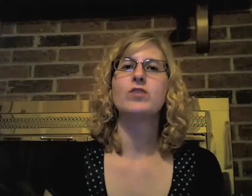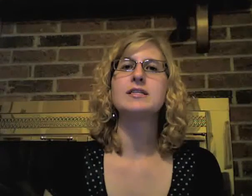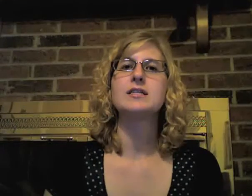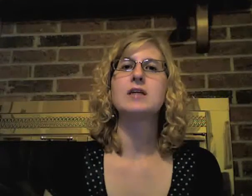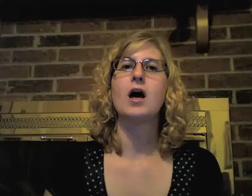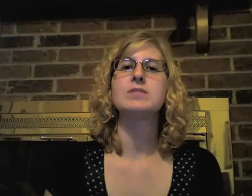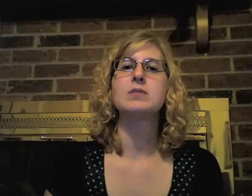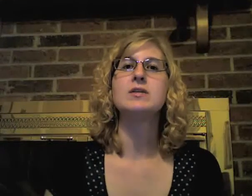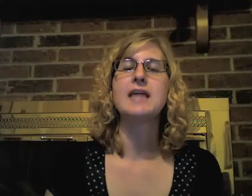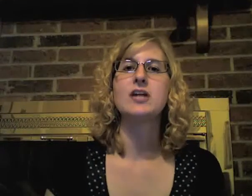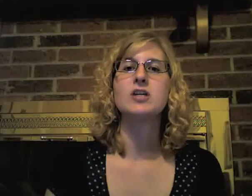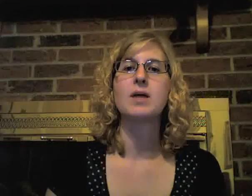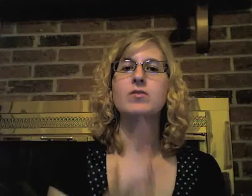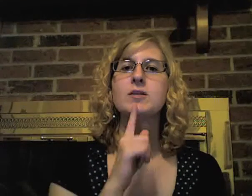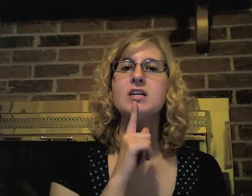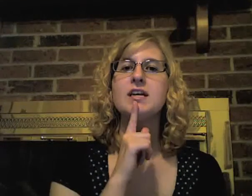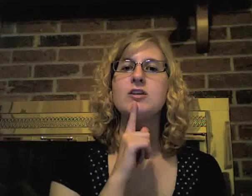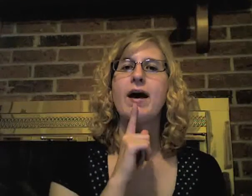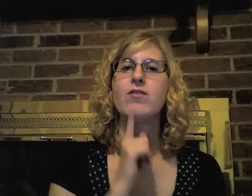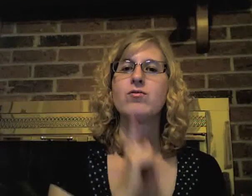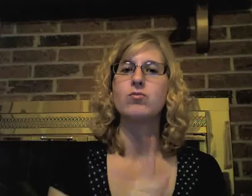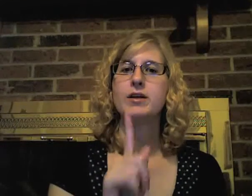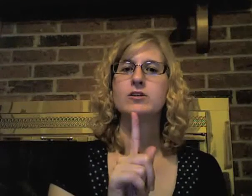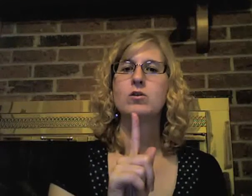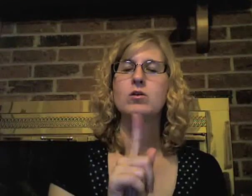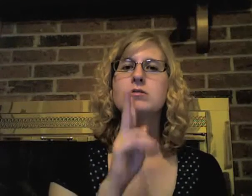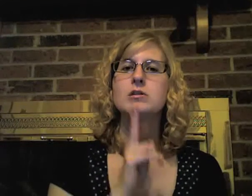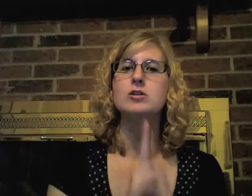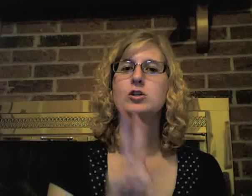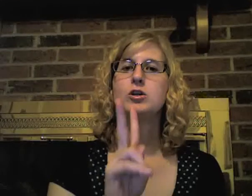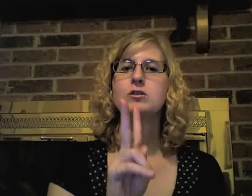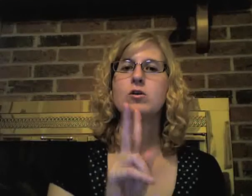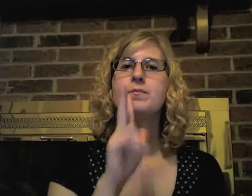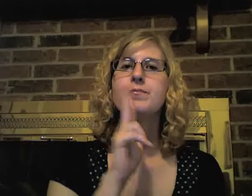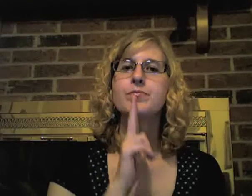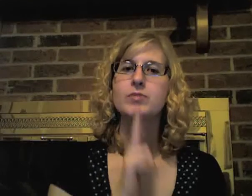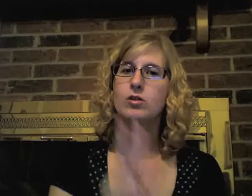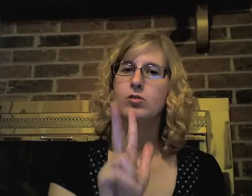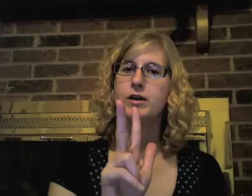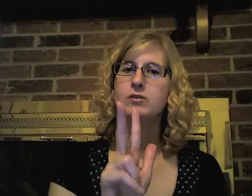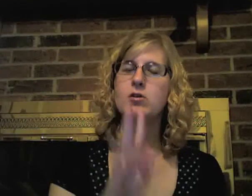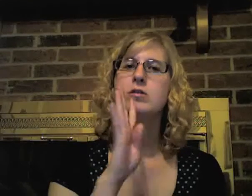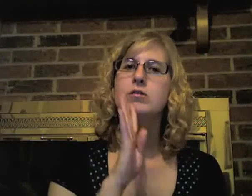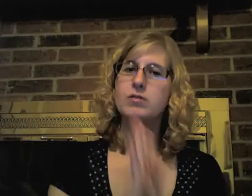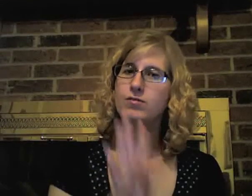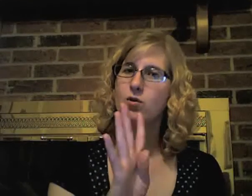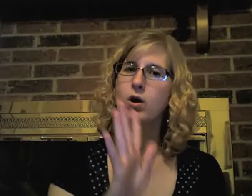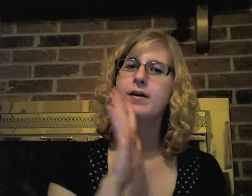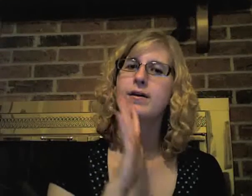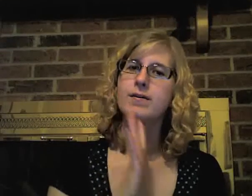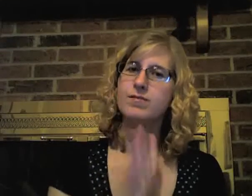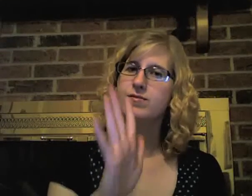comes from the chin. You have 1 year old, 2 years old, 3 years old, 4, 5, 6,